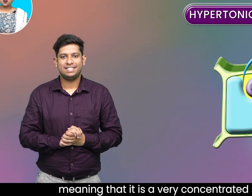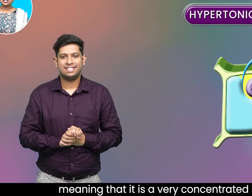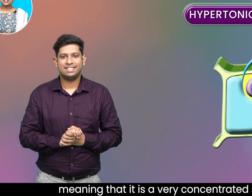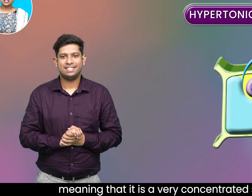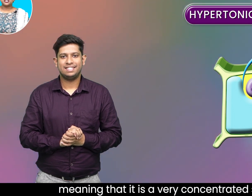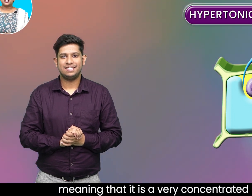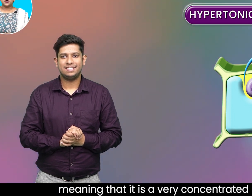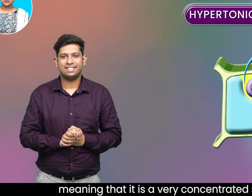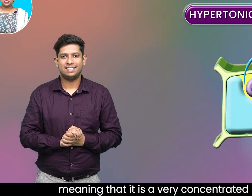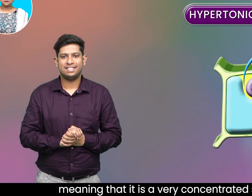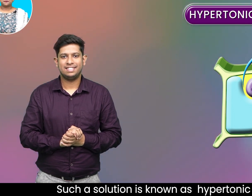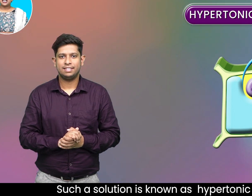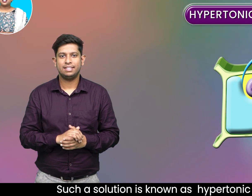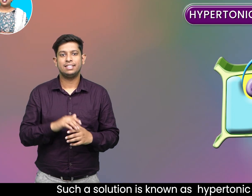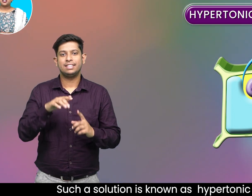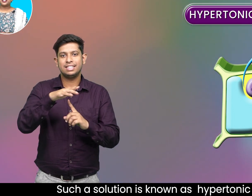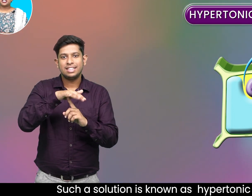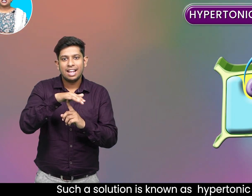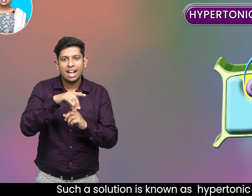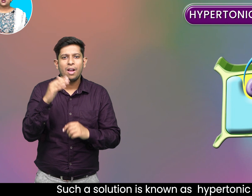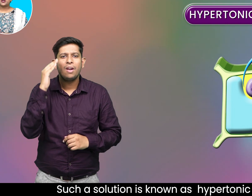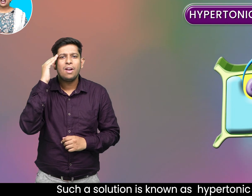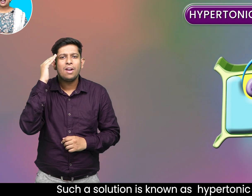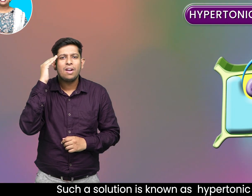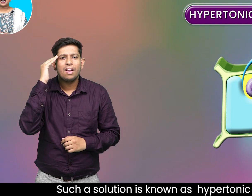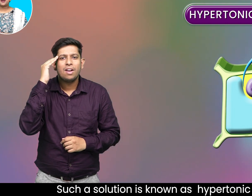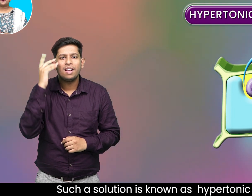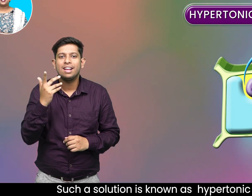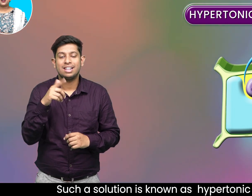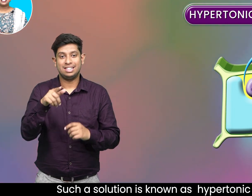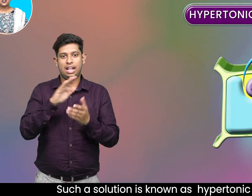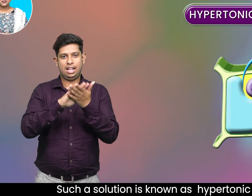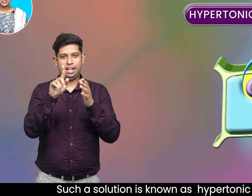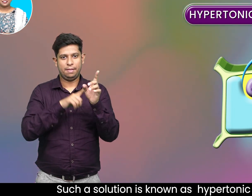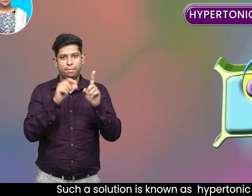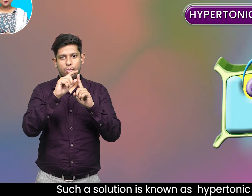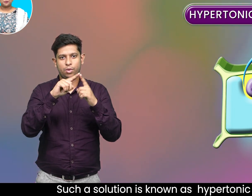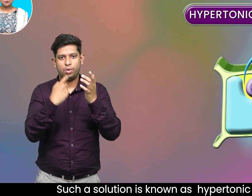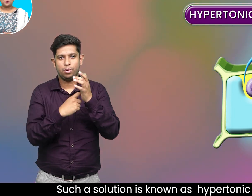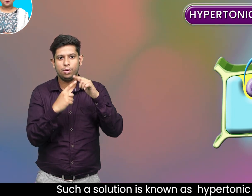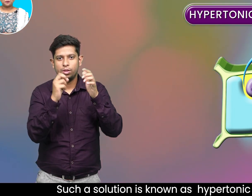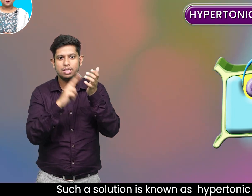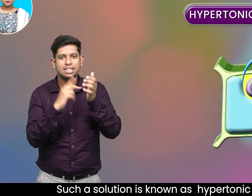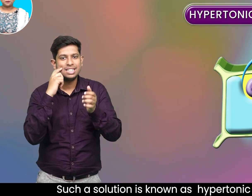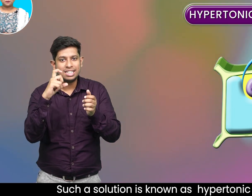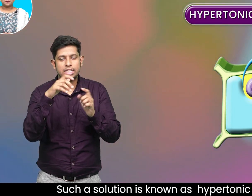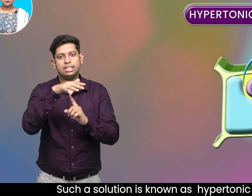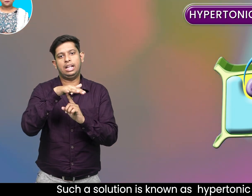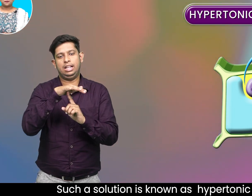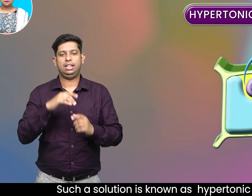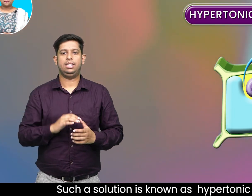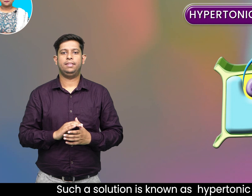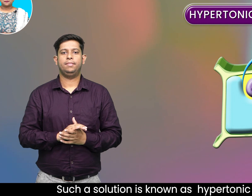very concentrated solution. Such a solution is known as hypertonic solution.